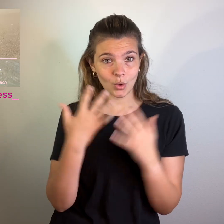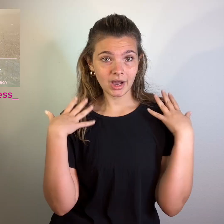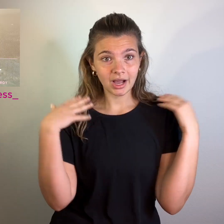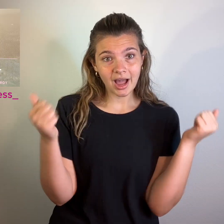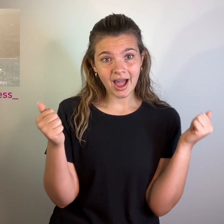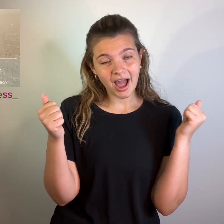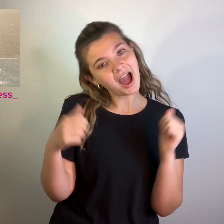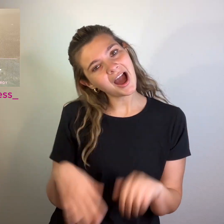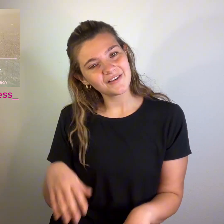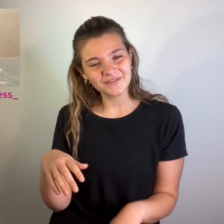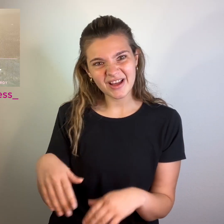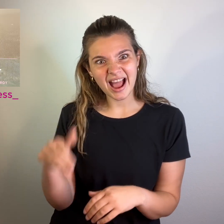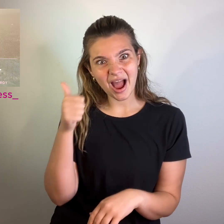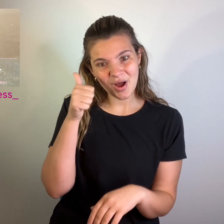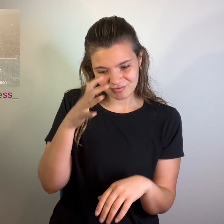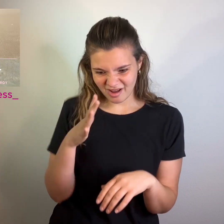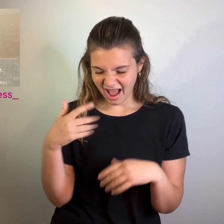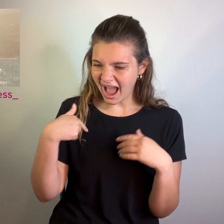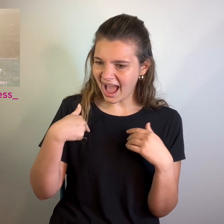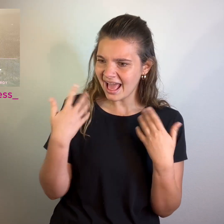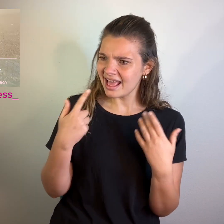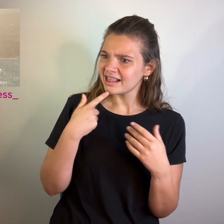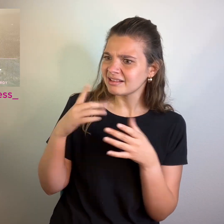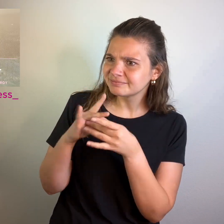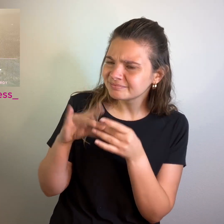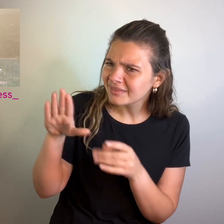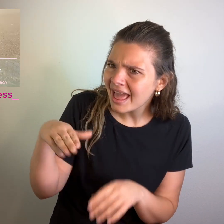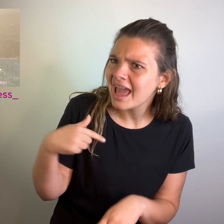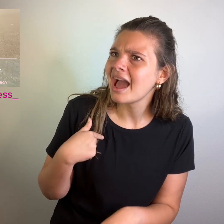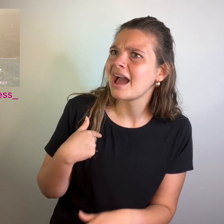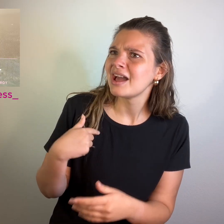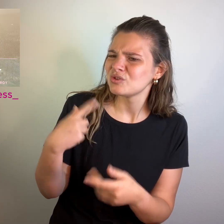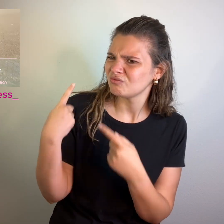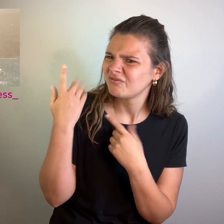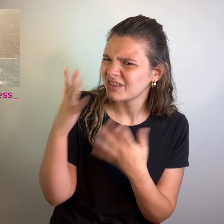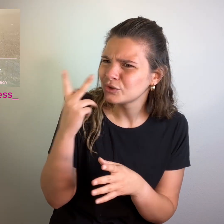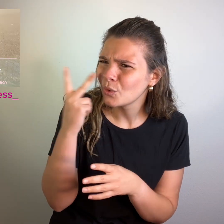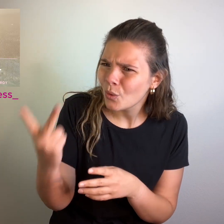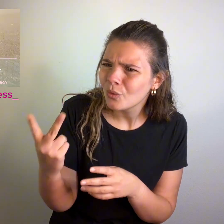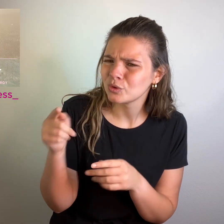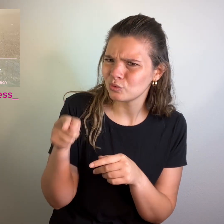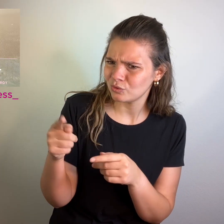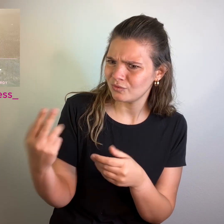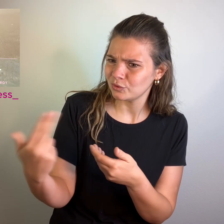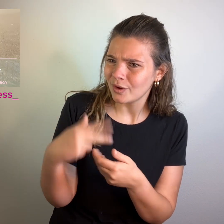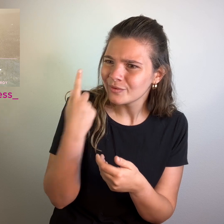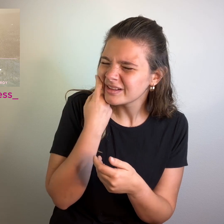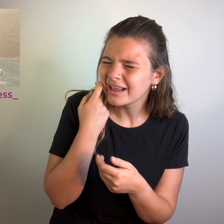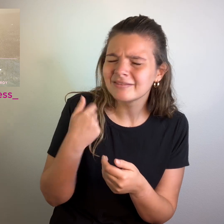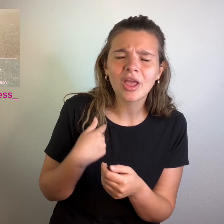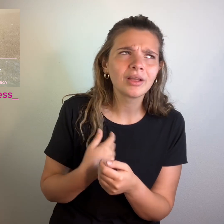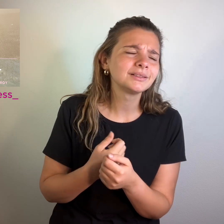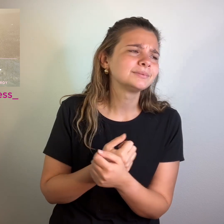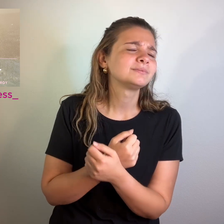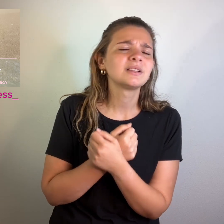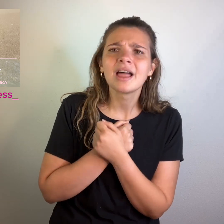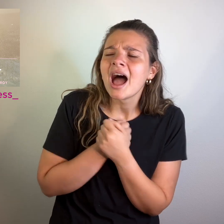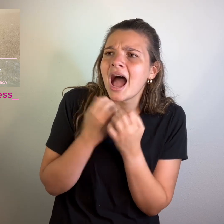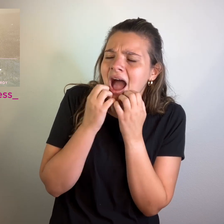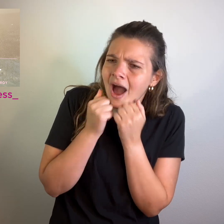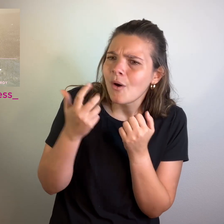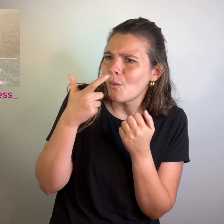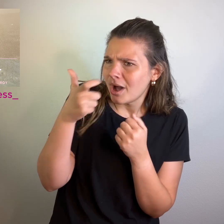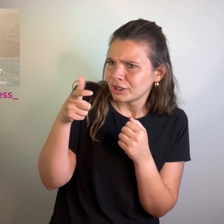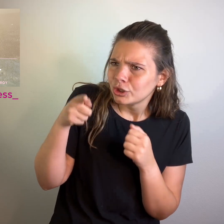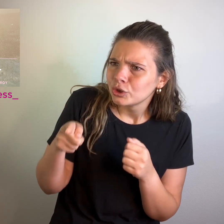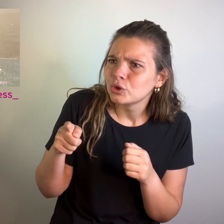and I messaged her. I was like, hey girl, I just wanted to say, since you've joined, I really have just loved watching your content. I know that you do a lot of